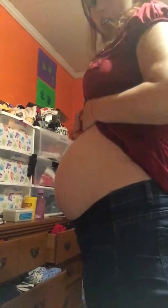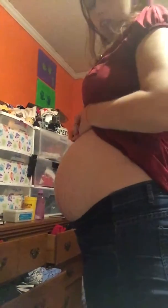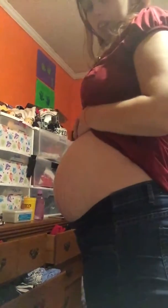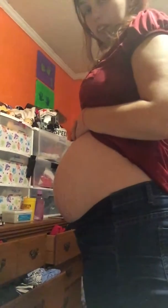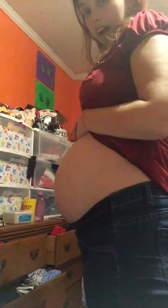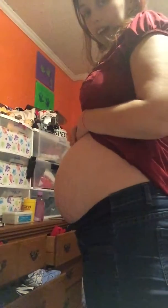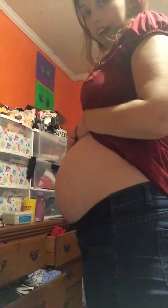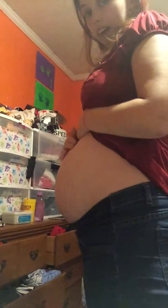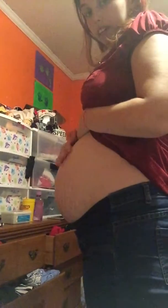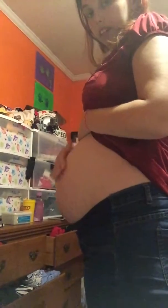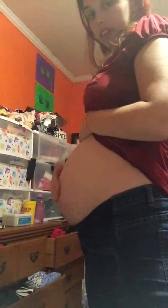we've got left